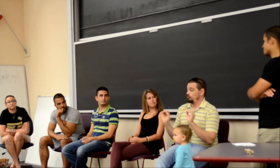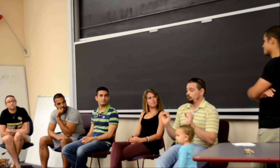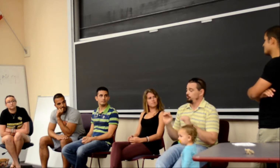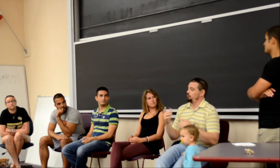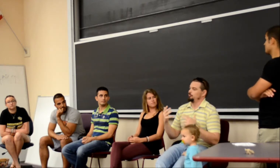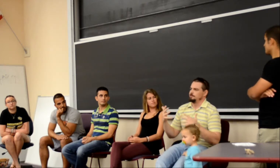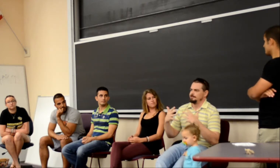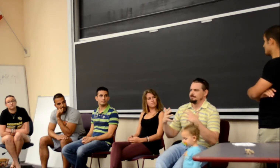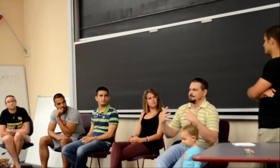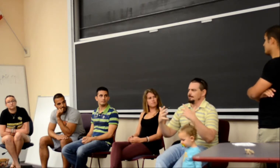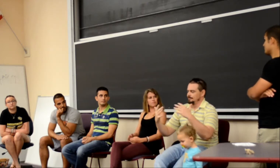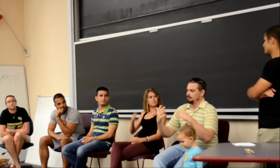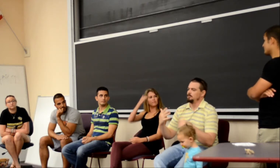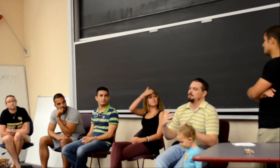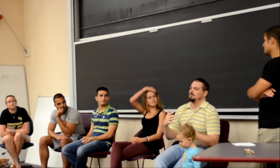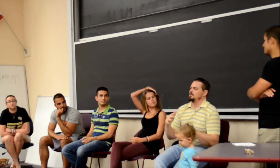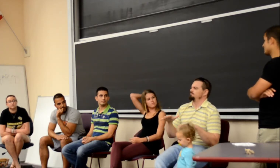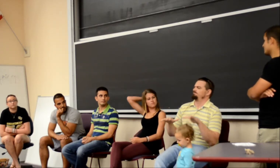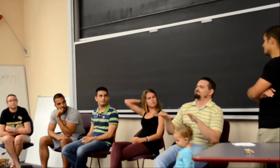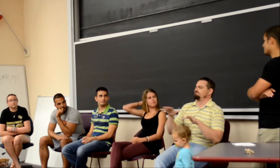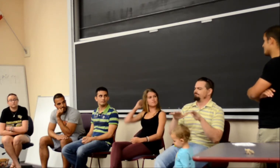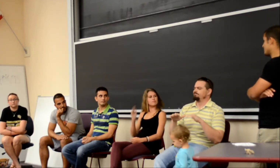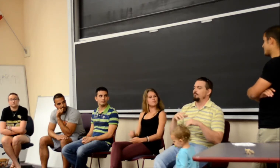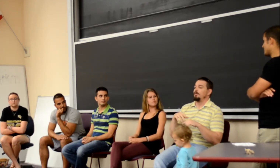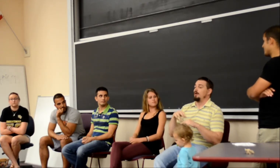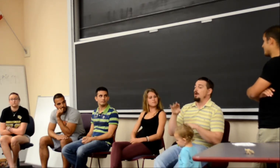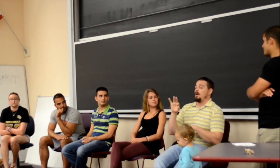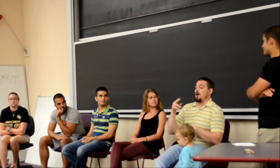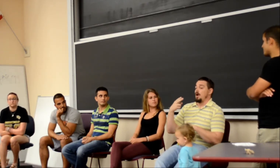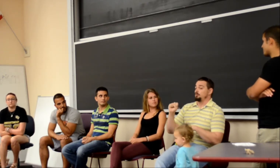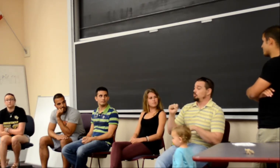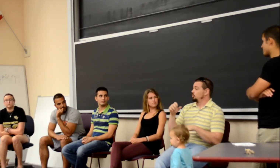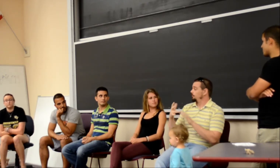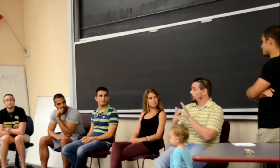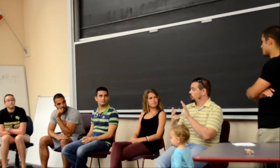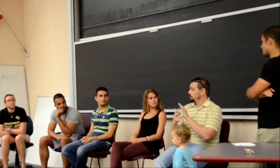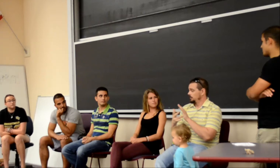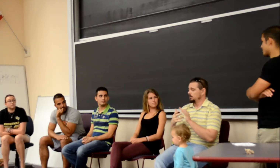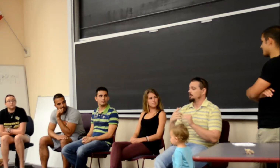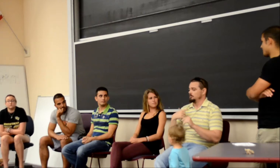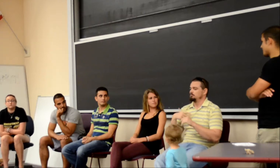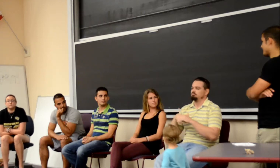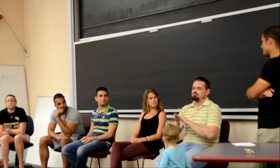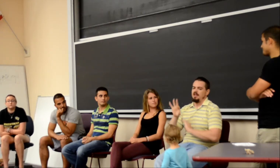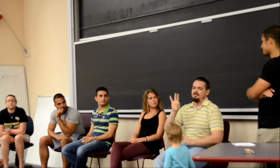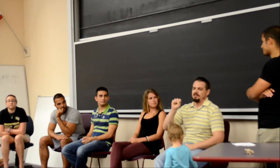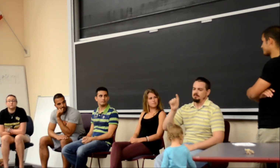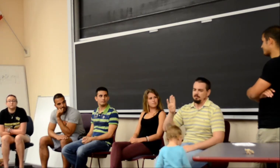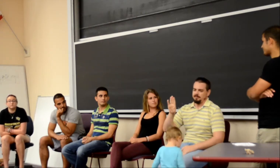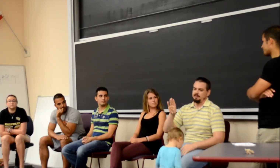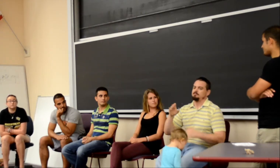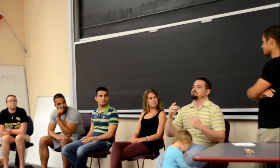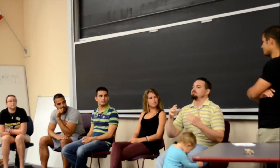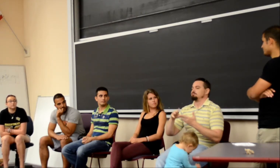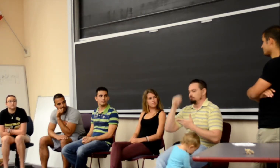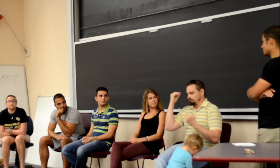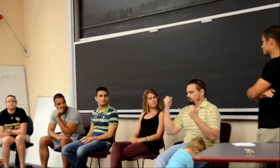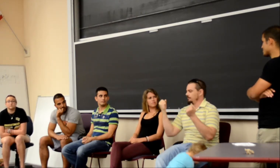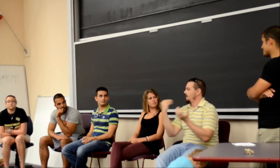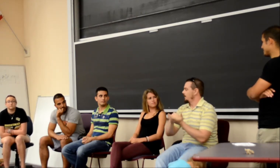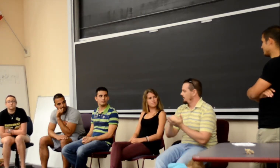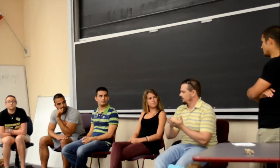school, there was no interpreters, and I stopped signing. And in high school, my freshman year, I went